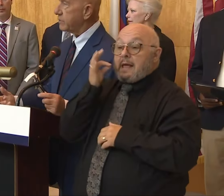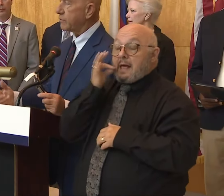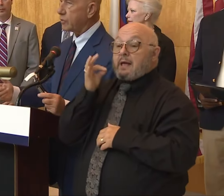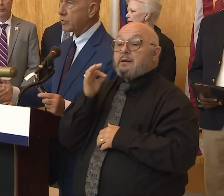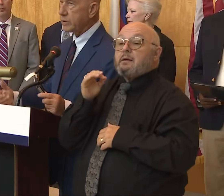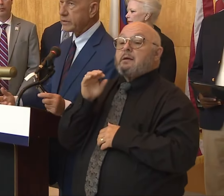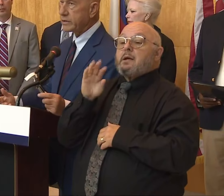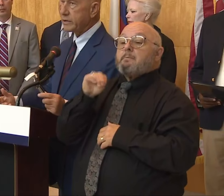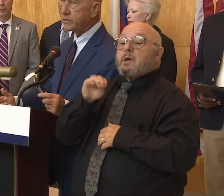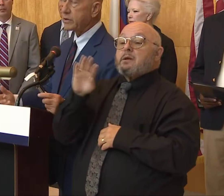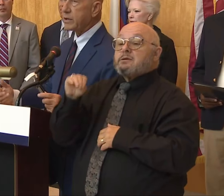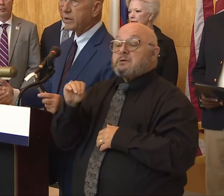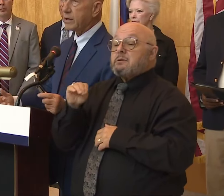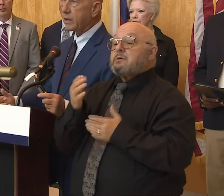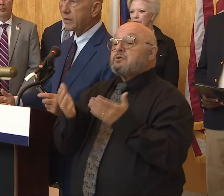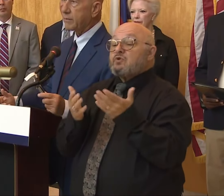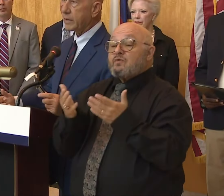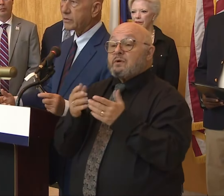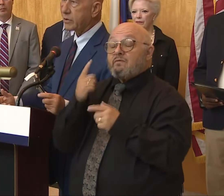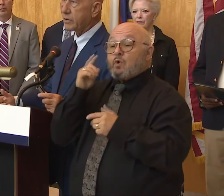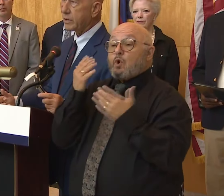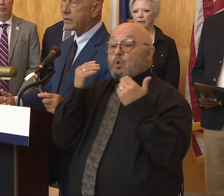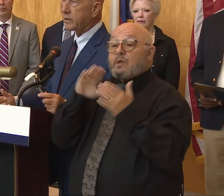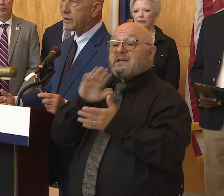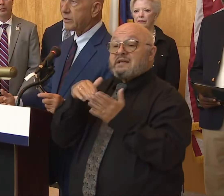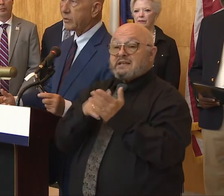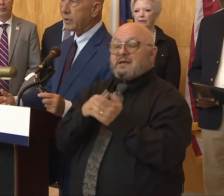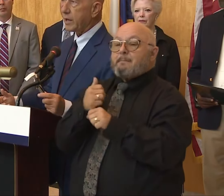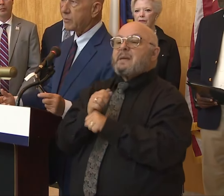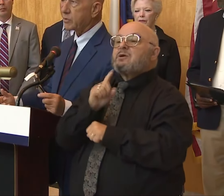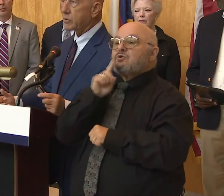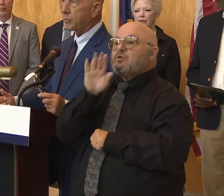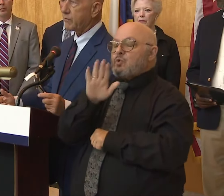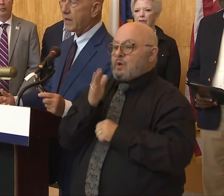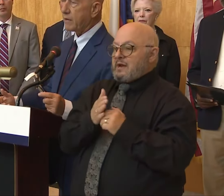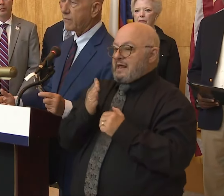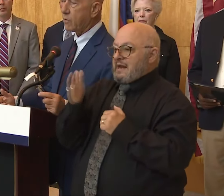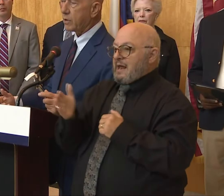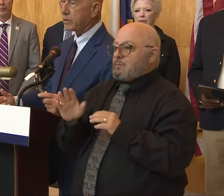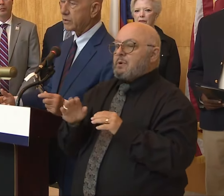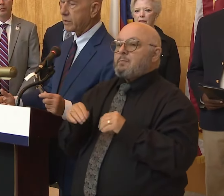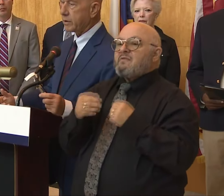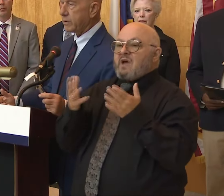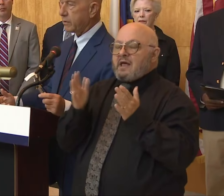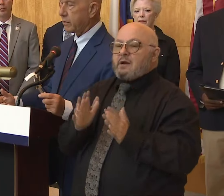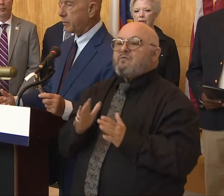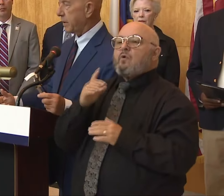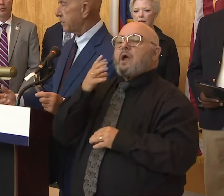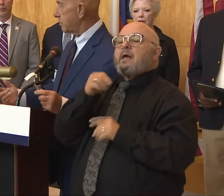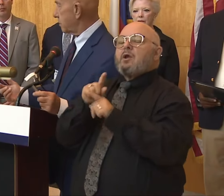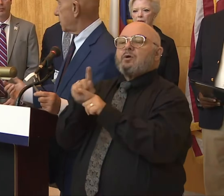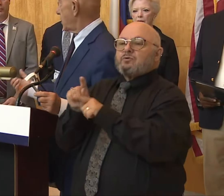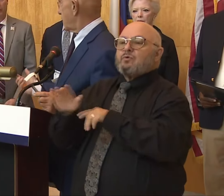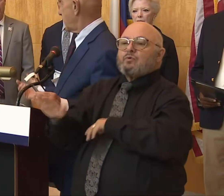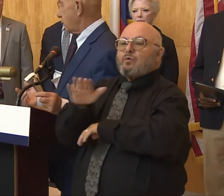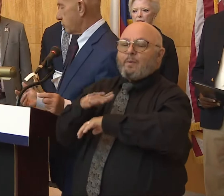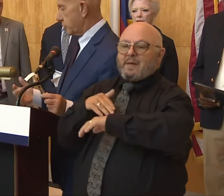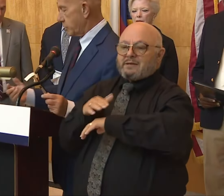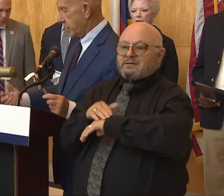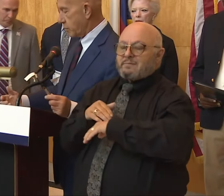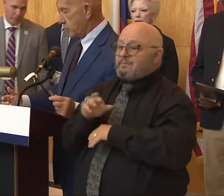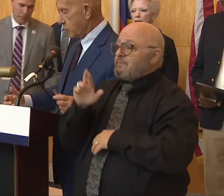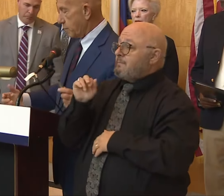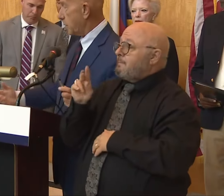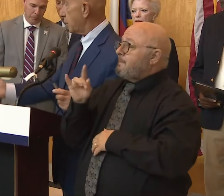multi-service centers for cooling centers, make certain that your neighbors are provided for, and certainly your pets. Randy, why don't